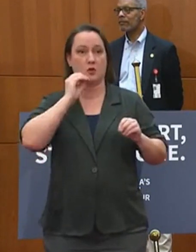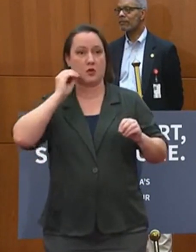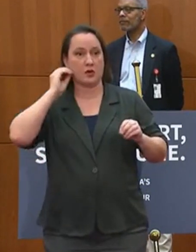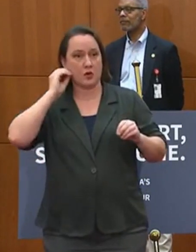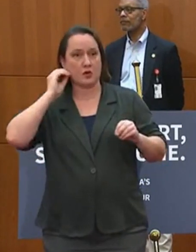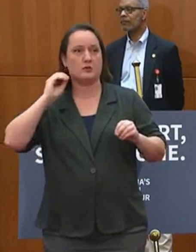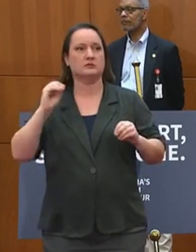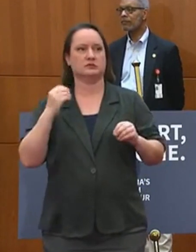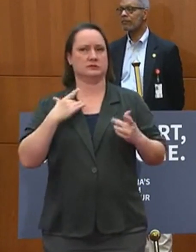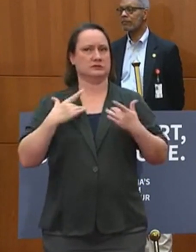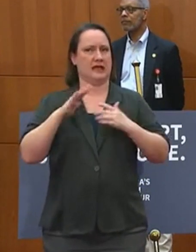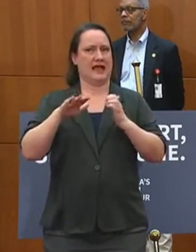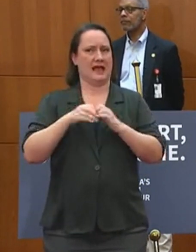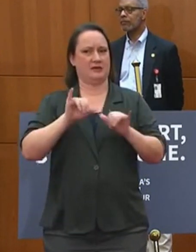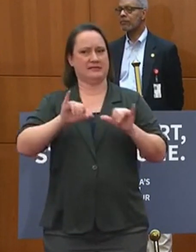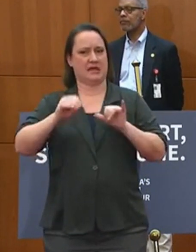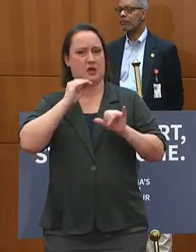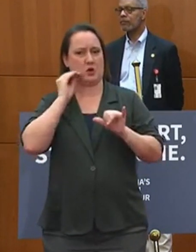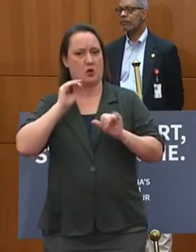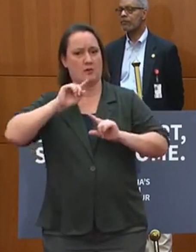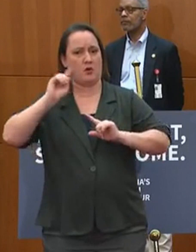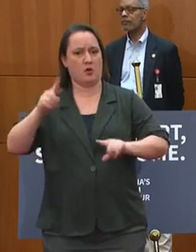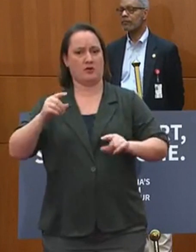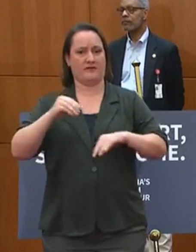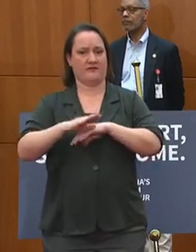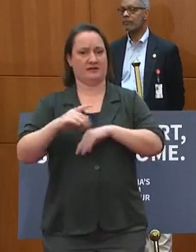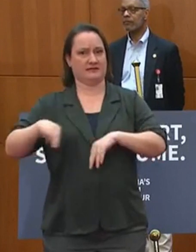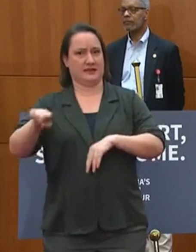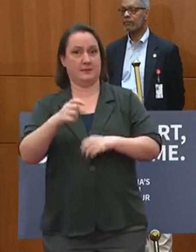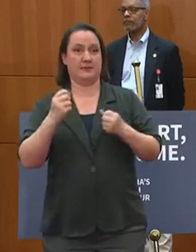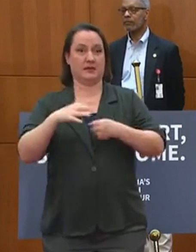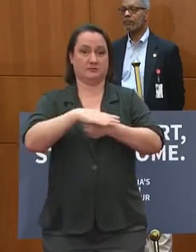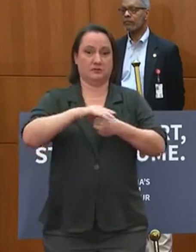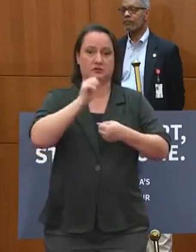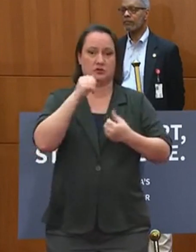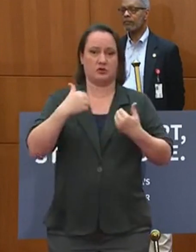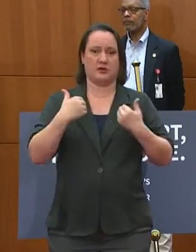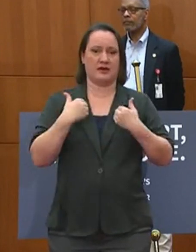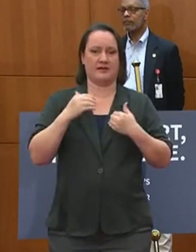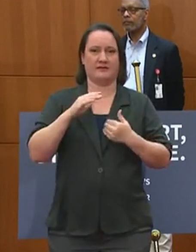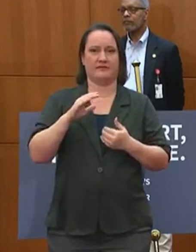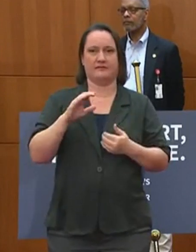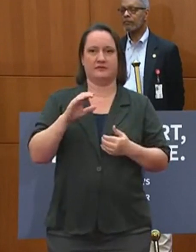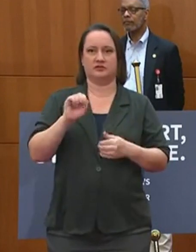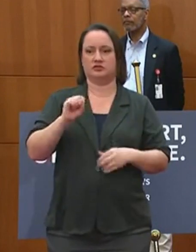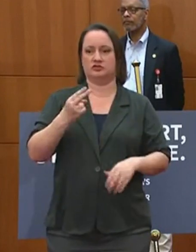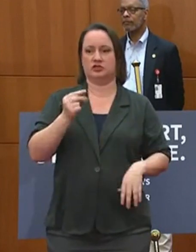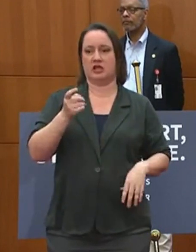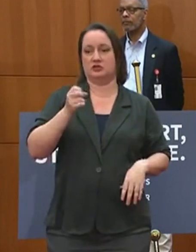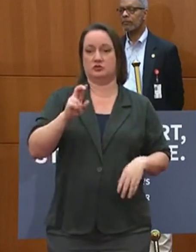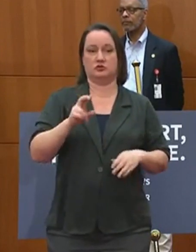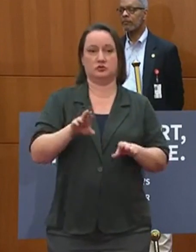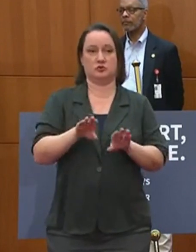concerned about how the stay-at-home order affects them. A lot of localities don't have shelters that are open all day throughout the year, and homeless people, I've heard,